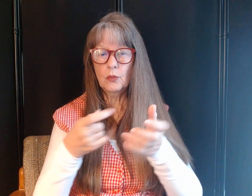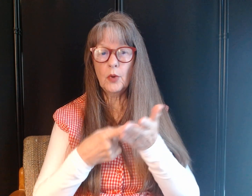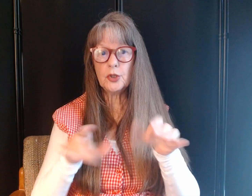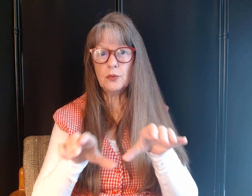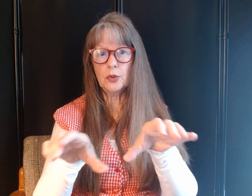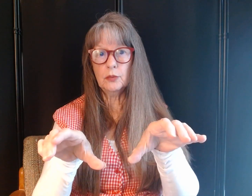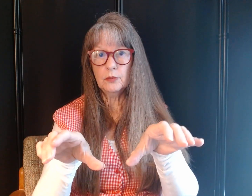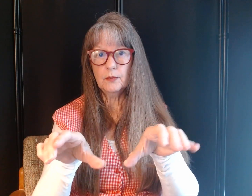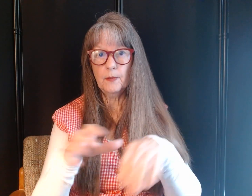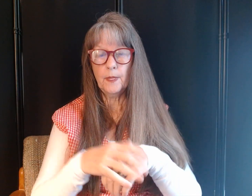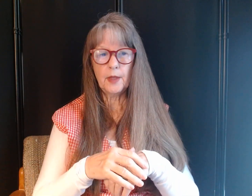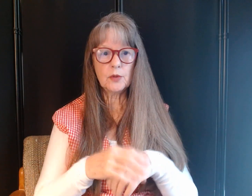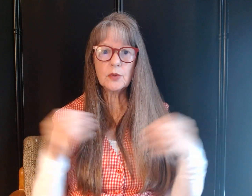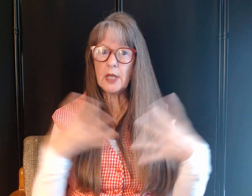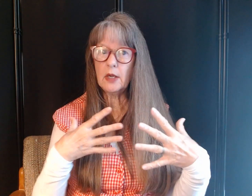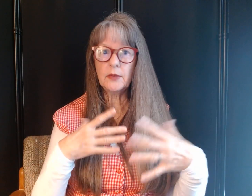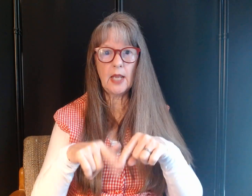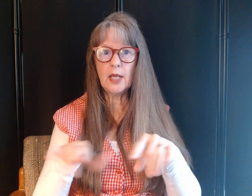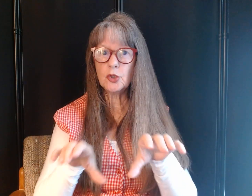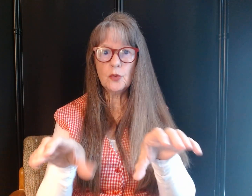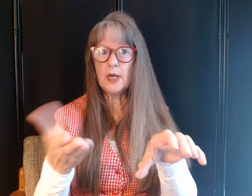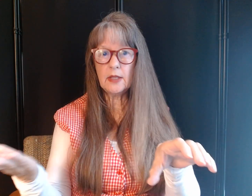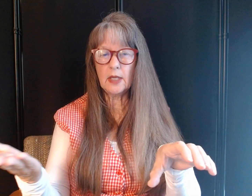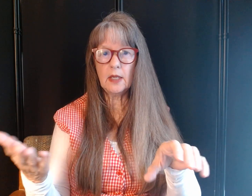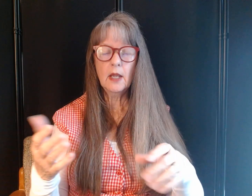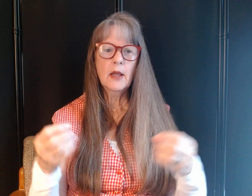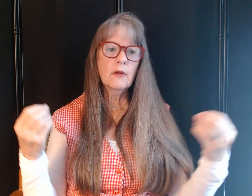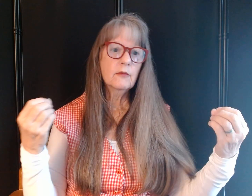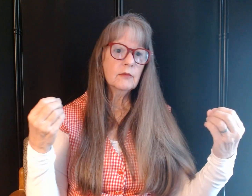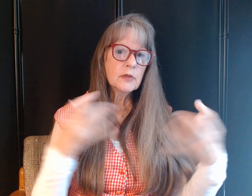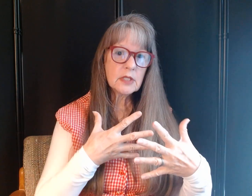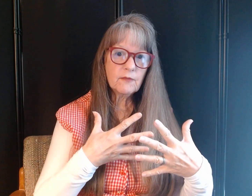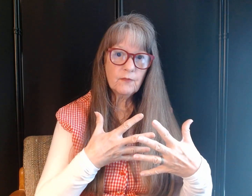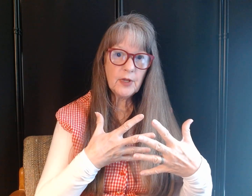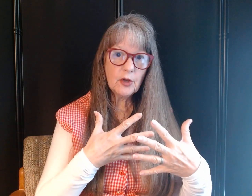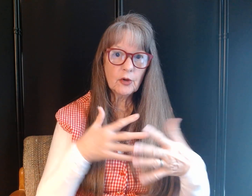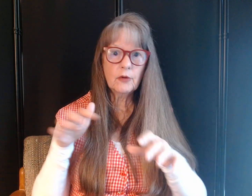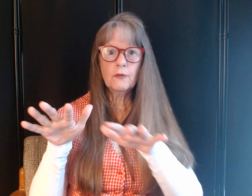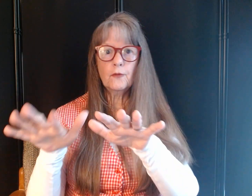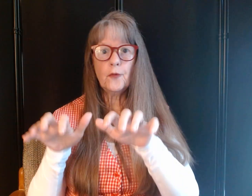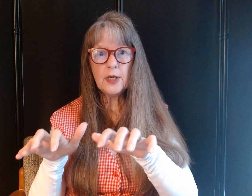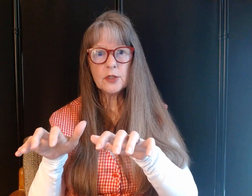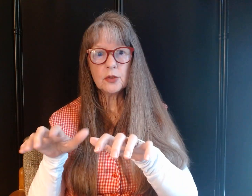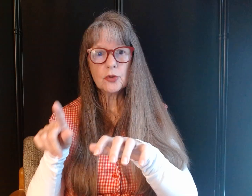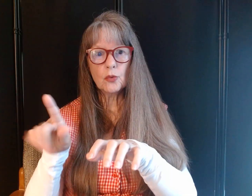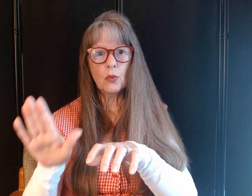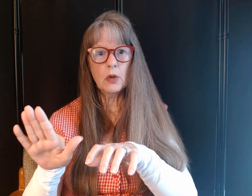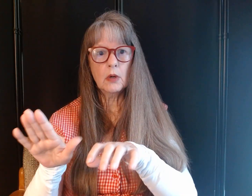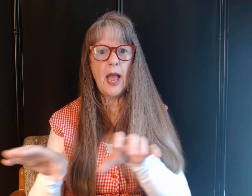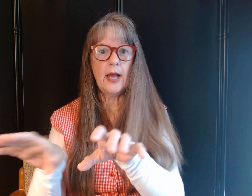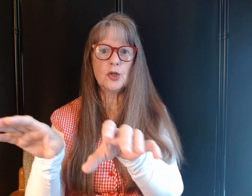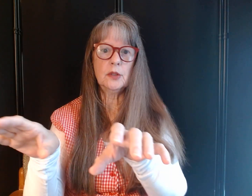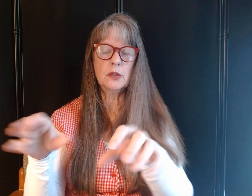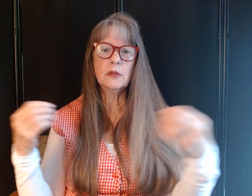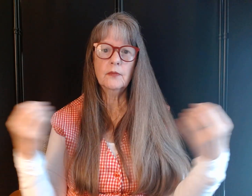what you do. So scared they can't do anything. Fear freezes your actions.